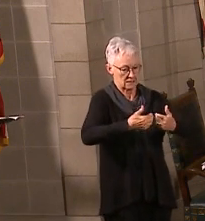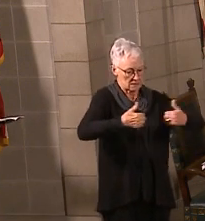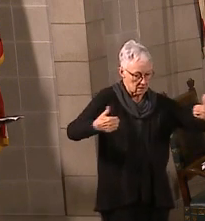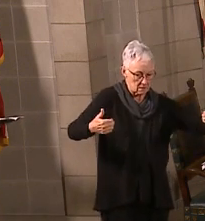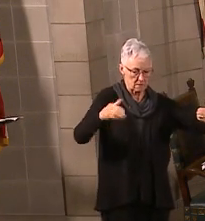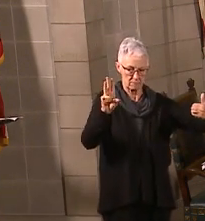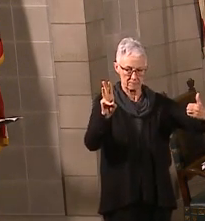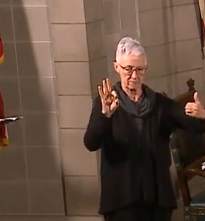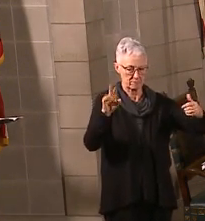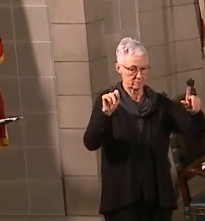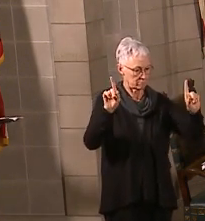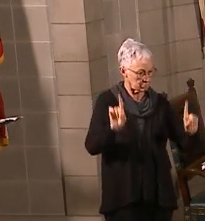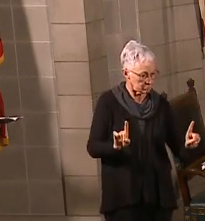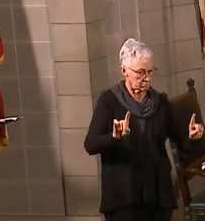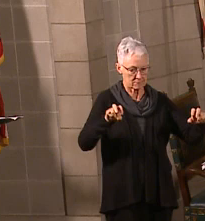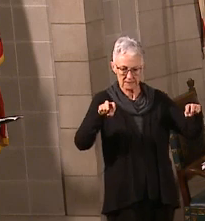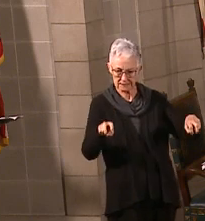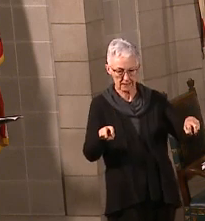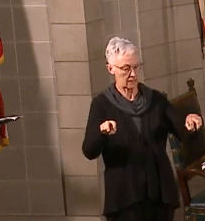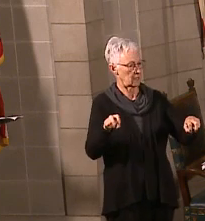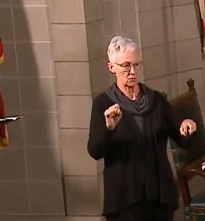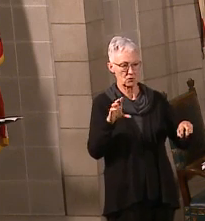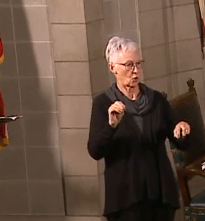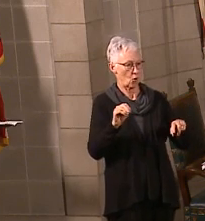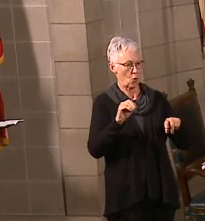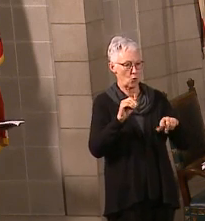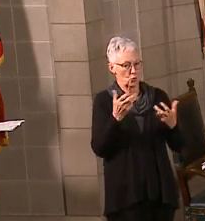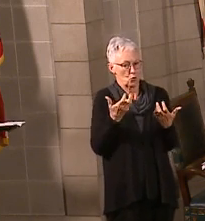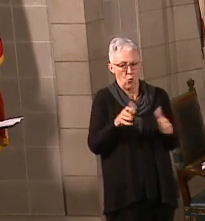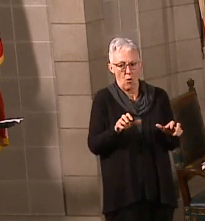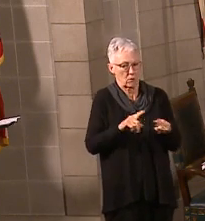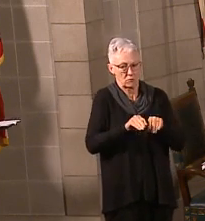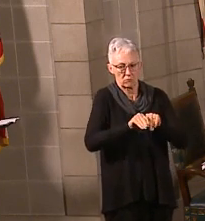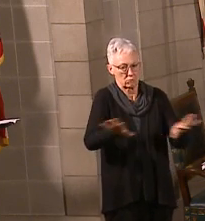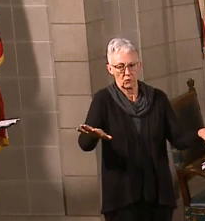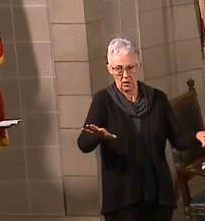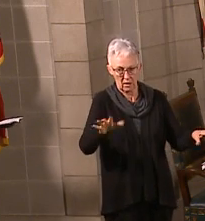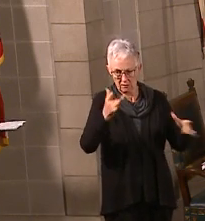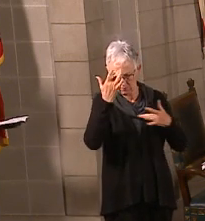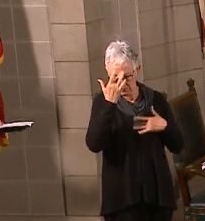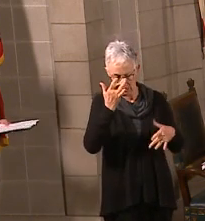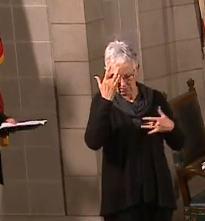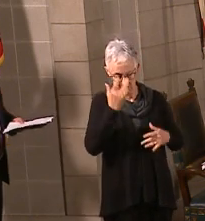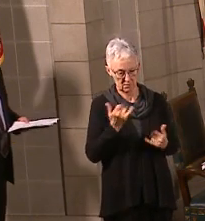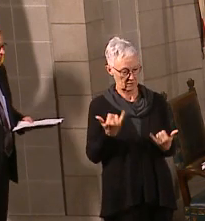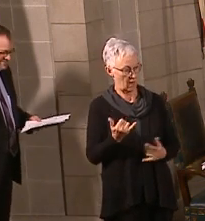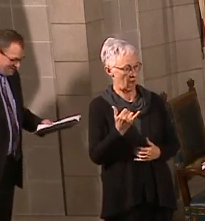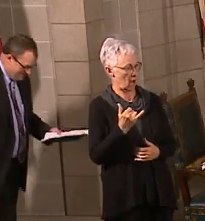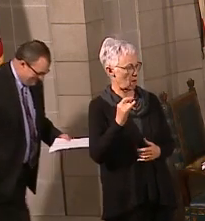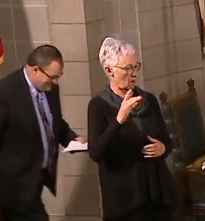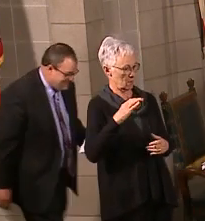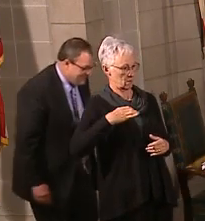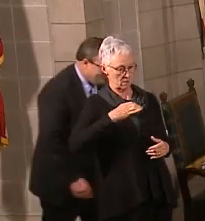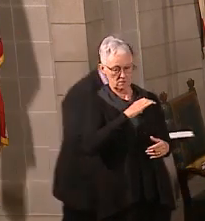mixing of people that will spread the virus. So with that, I'm going to go ahead and turn over to Commissioner Bloomstead, who's going to say a few more words. Thank you, Commissioner, for being here.